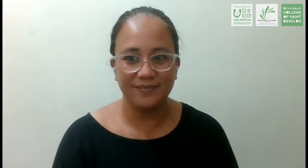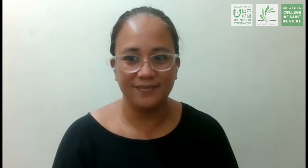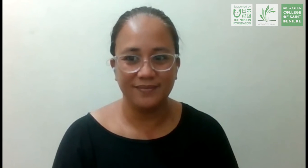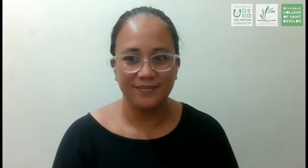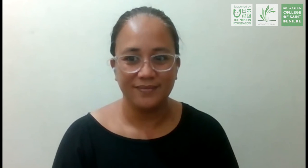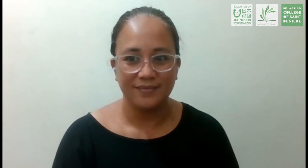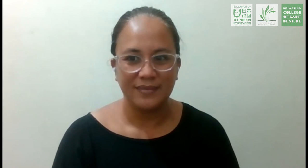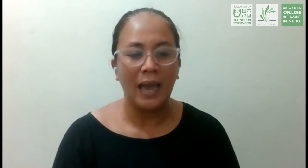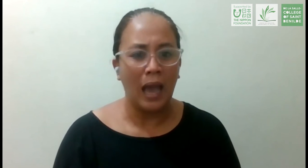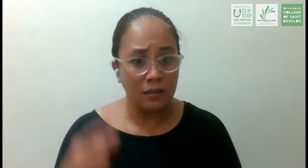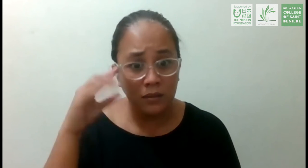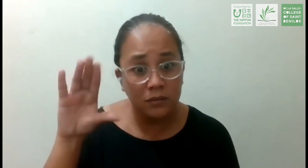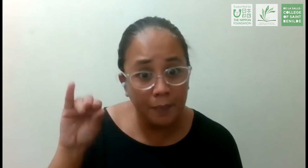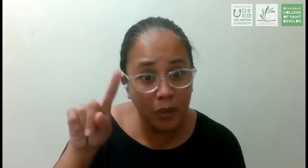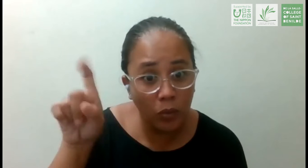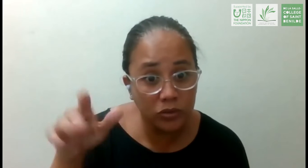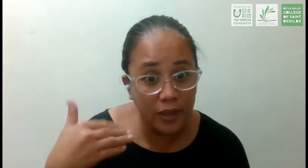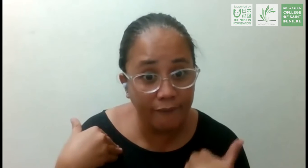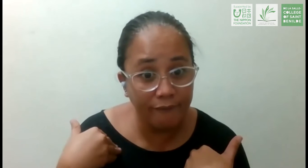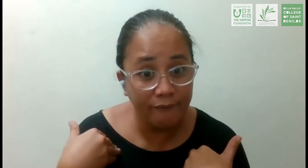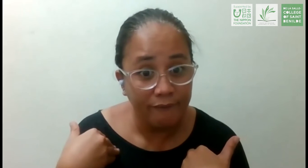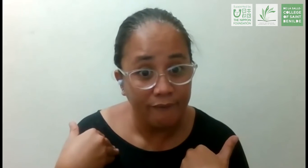Yeah, I think Yami had a question.